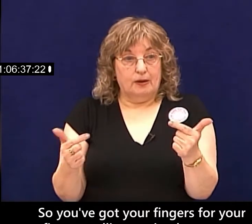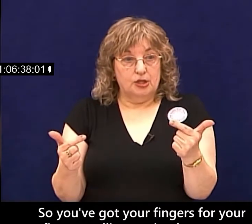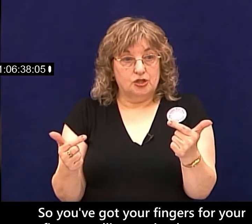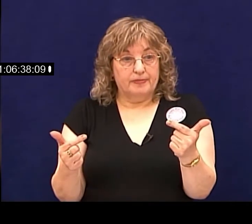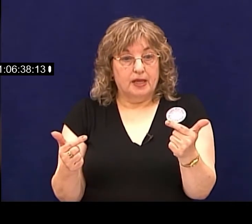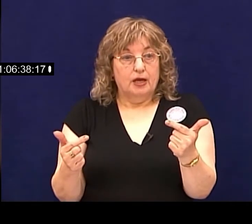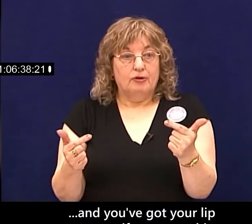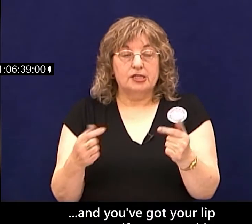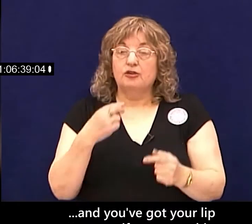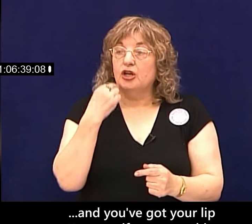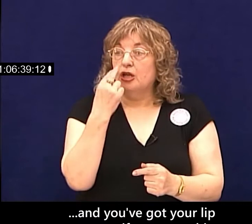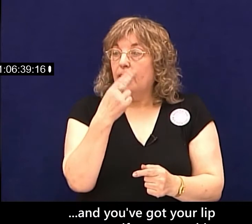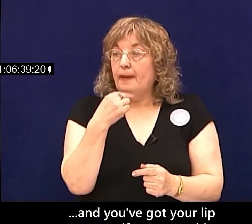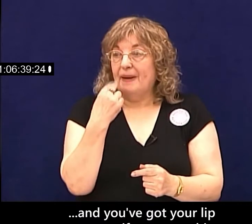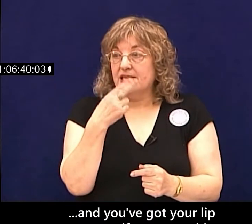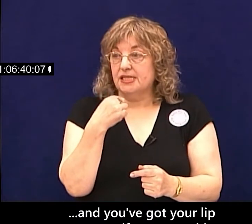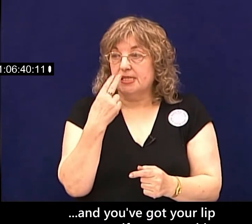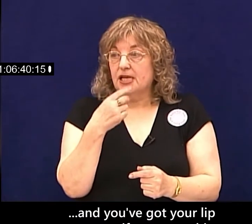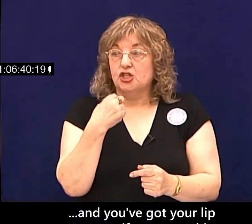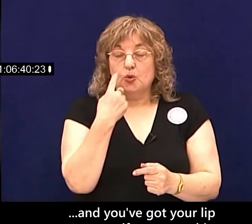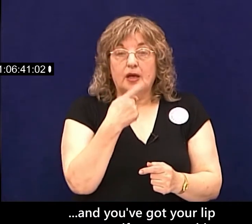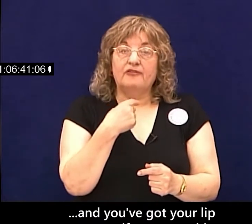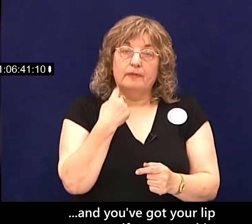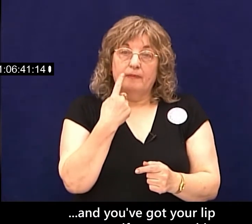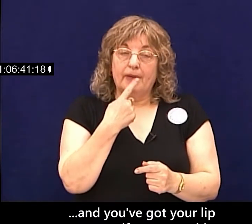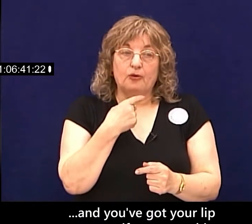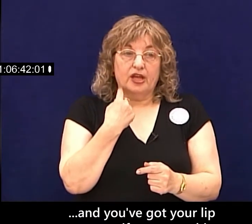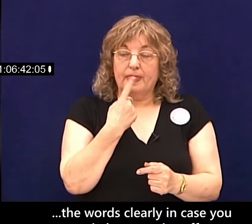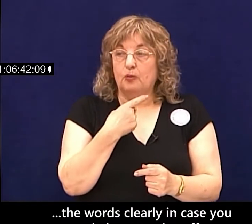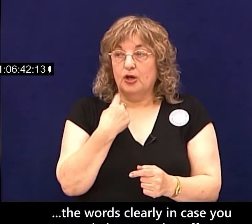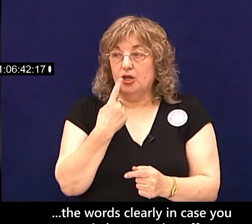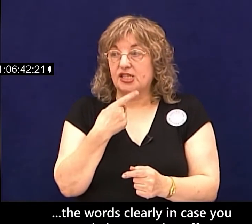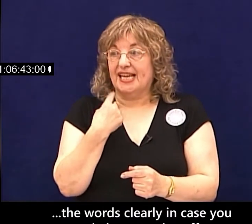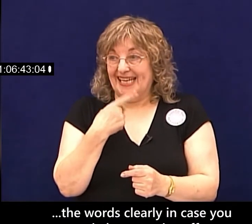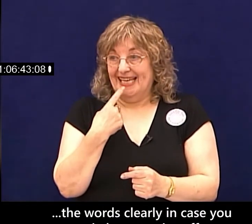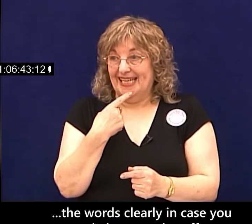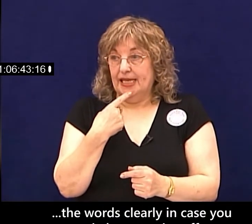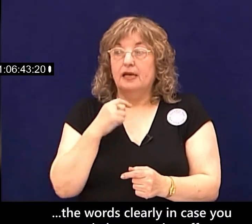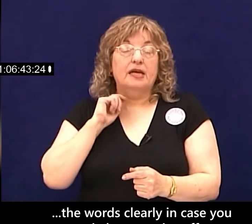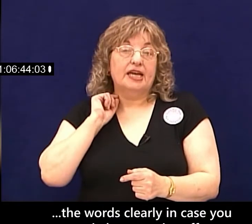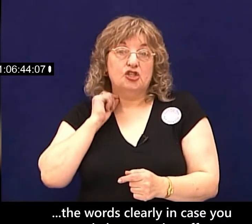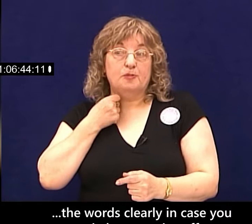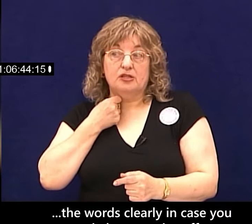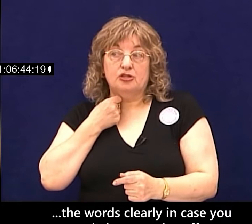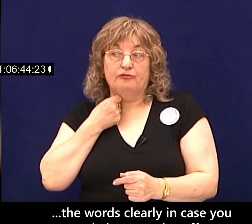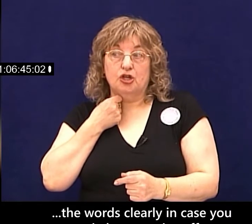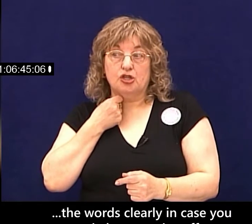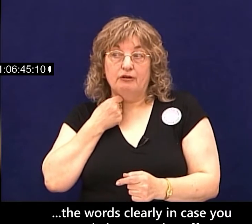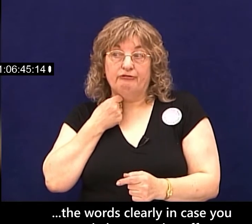language, right? And you've got your lip patterns. So if you're mouthing the words clearly, in case you spit your voice off,